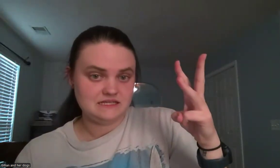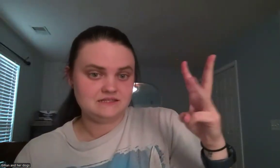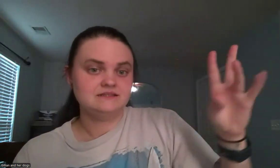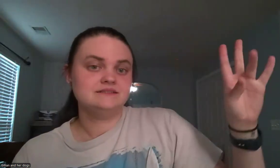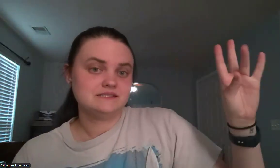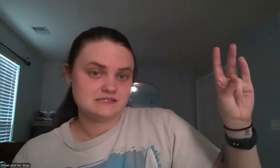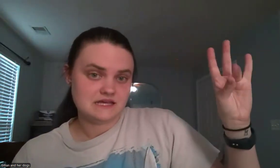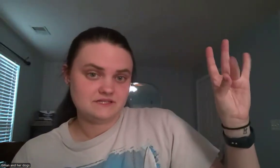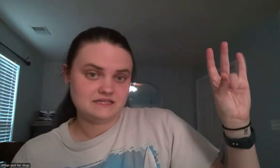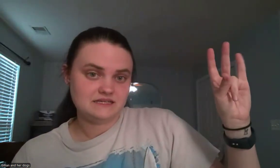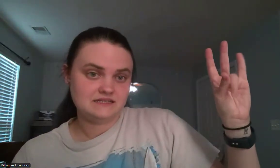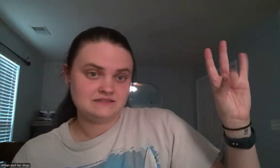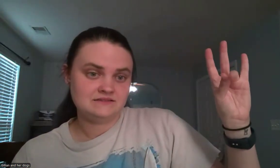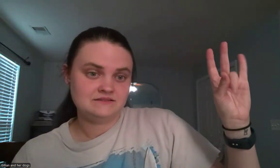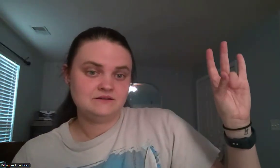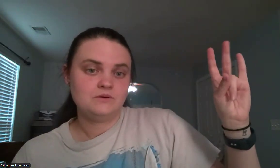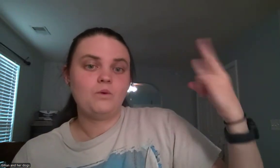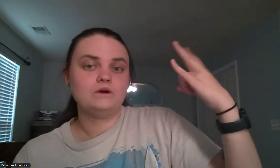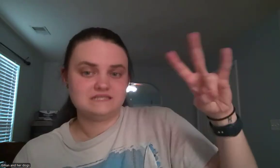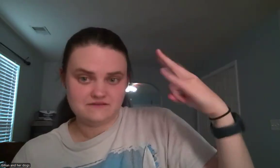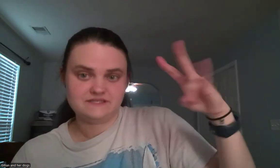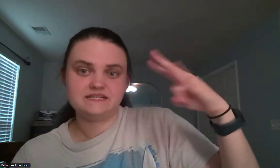17, 17, or 17.